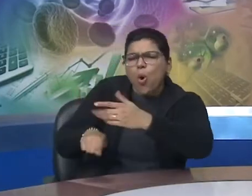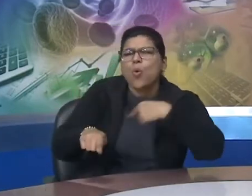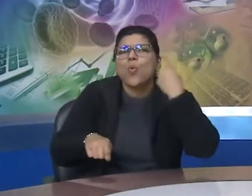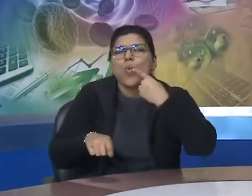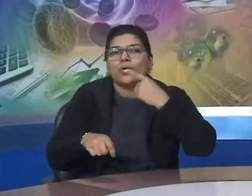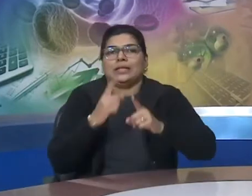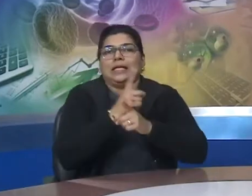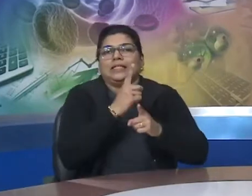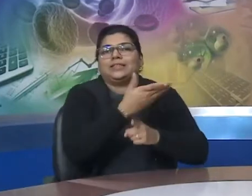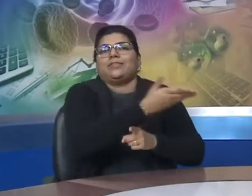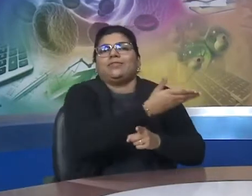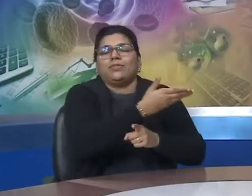attic.